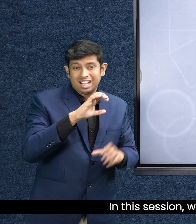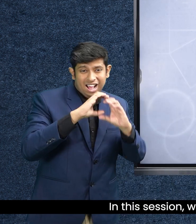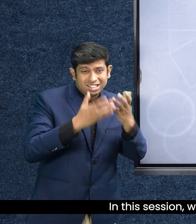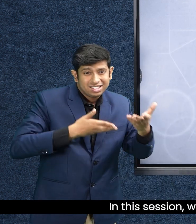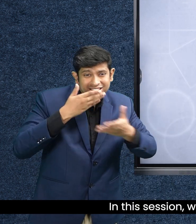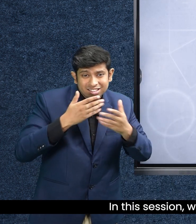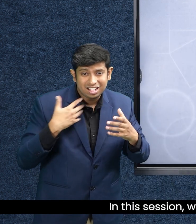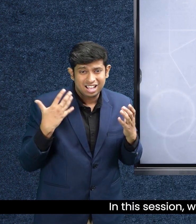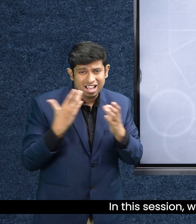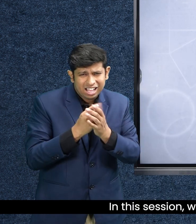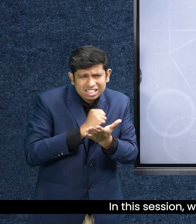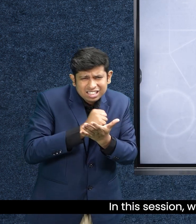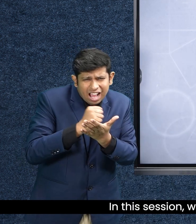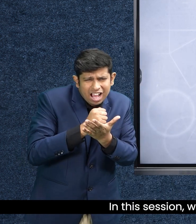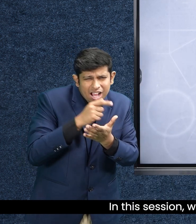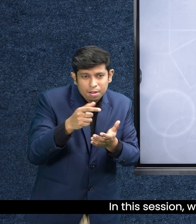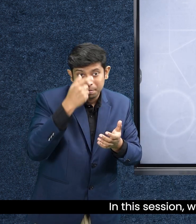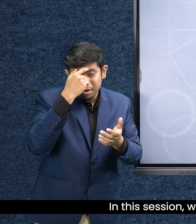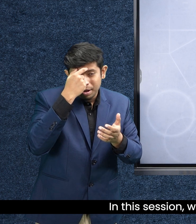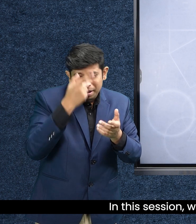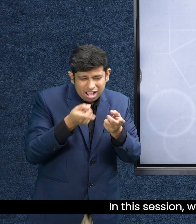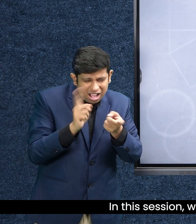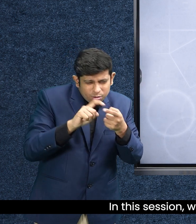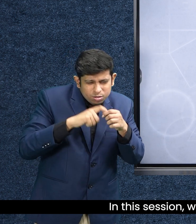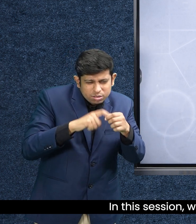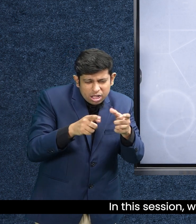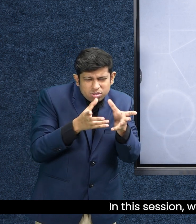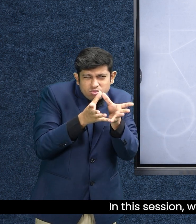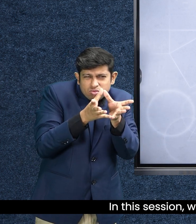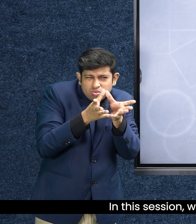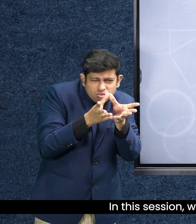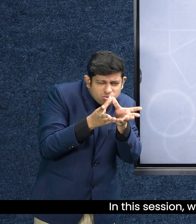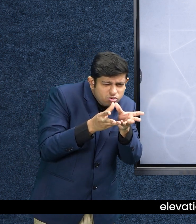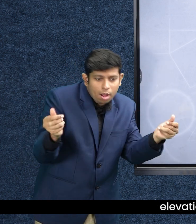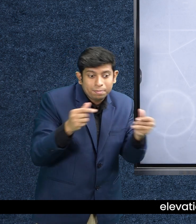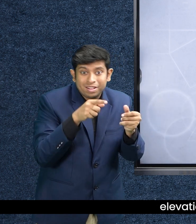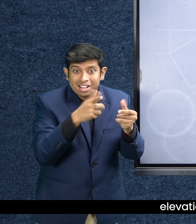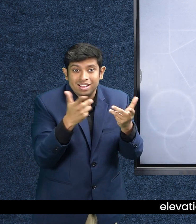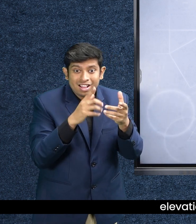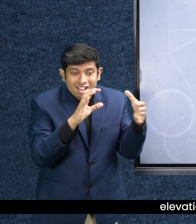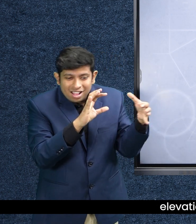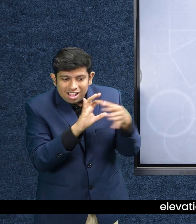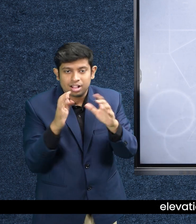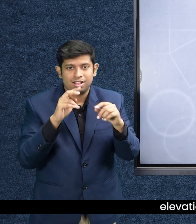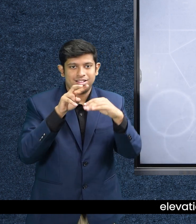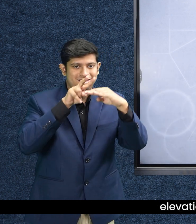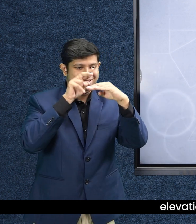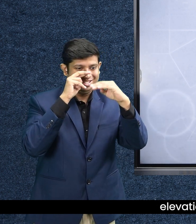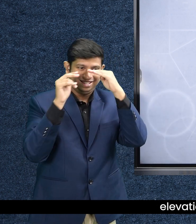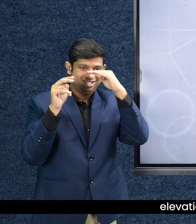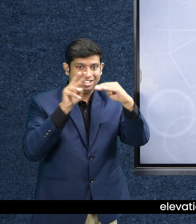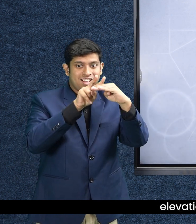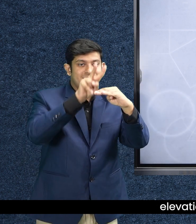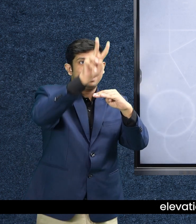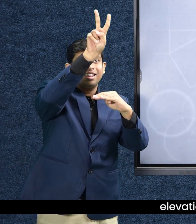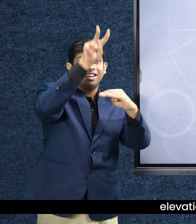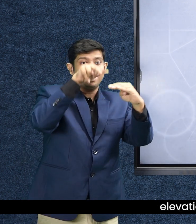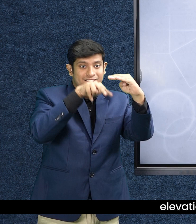In this session, we try to solve problems when angles of elevation and depressions are given.